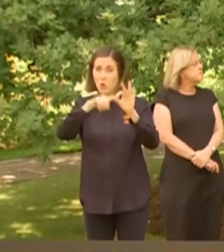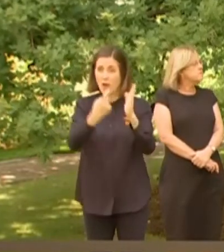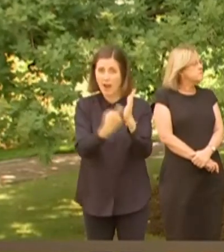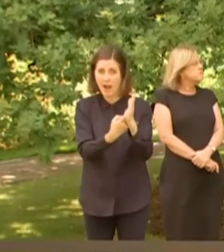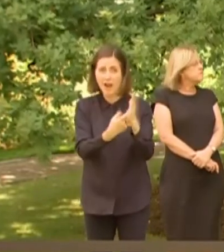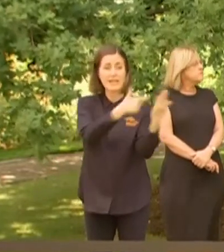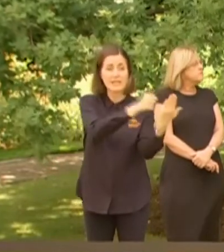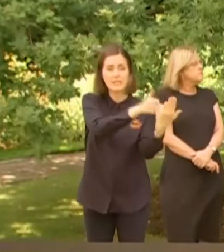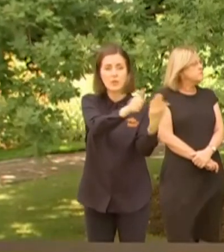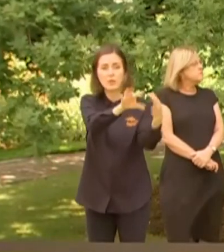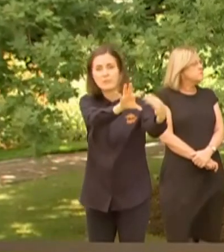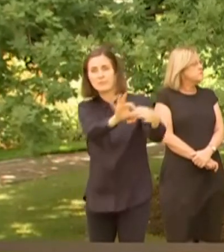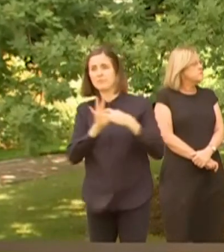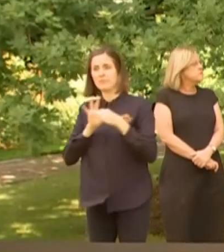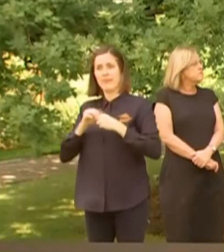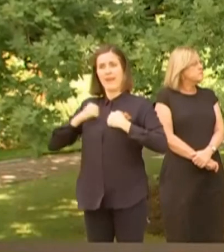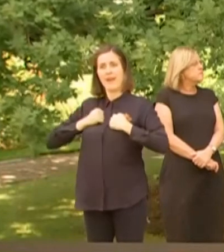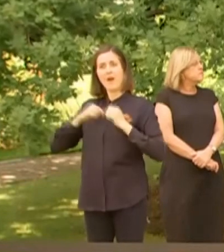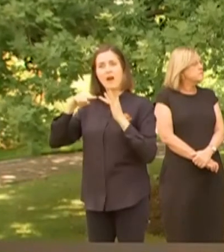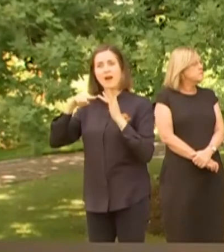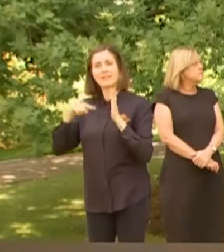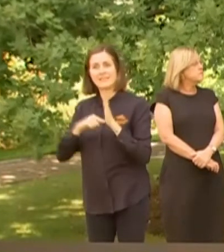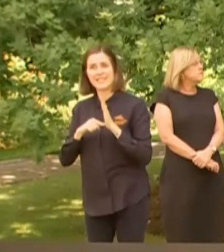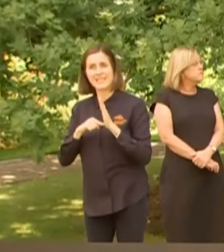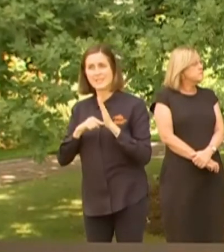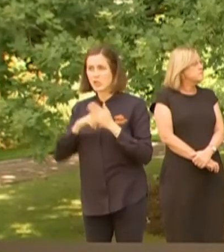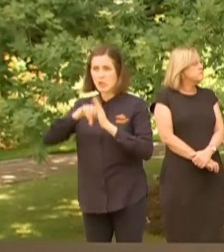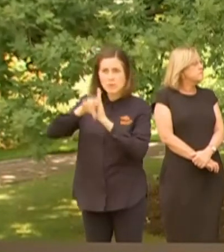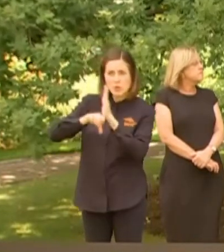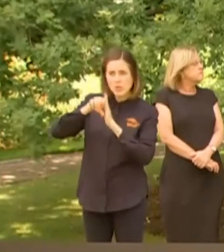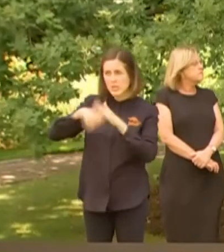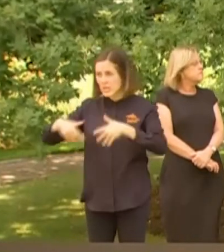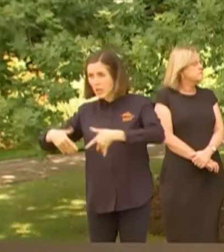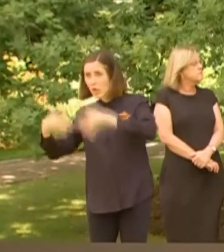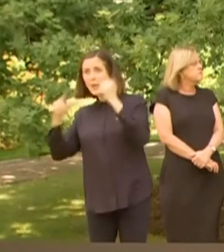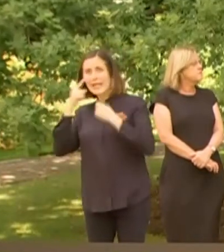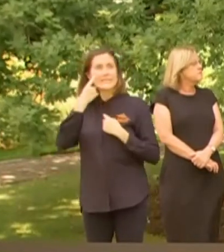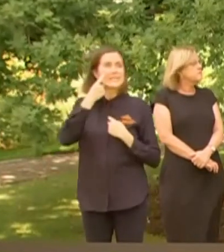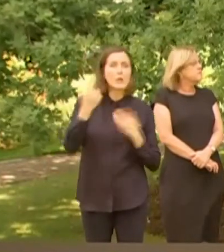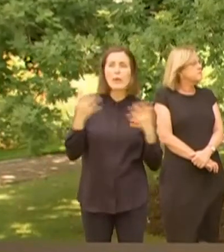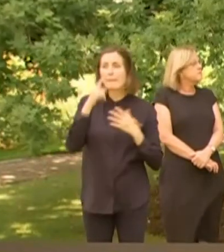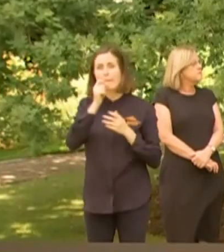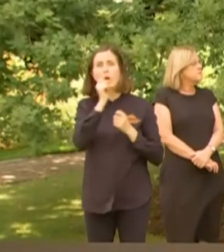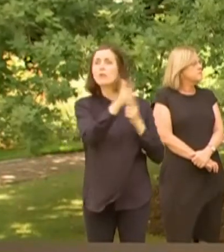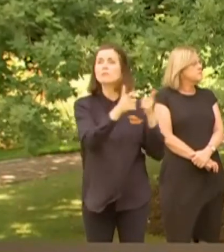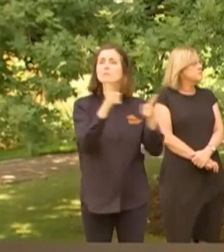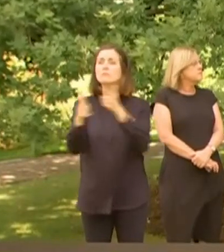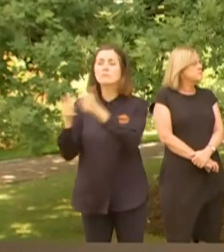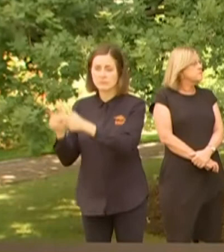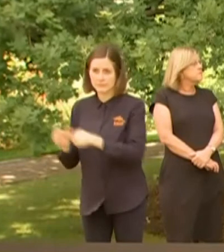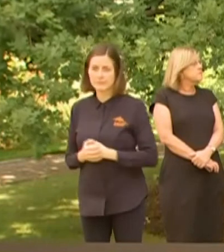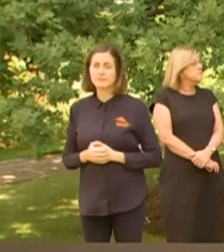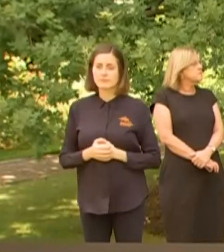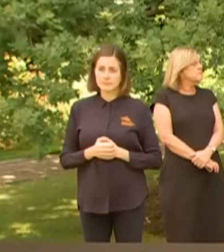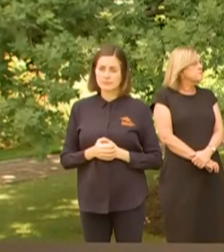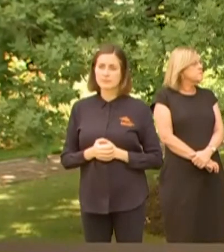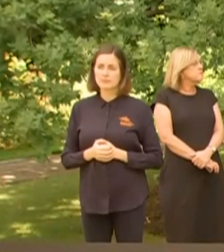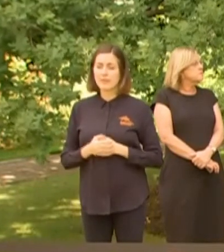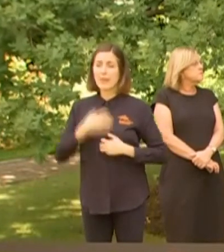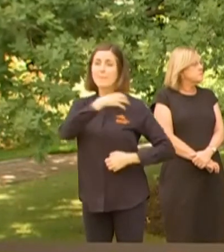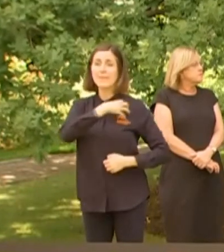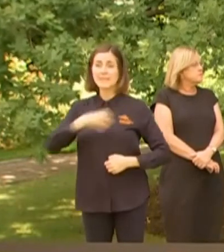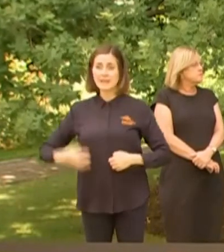system as seamlessly as possible. That's what the trial was about. That's what today's announcements are about. And I know that Minister Pearson is